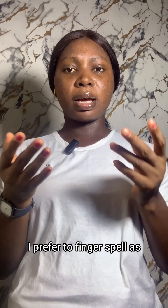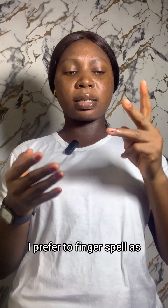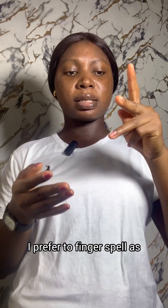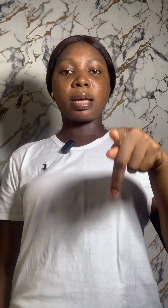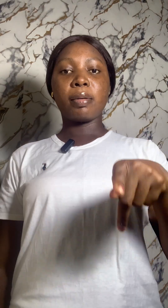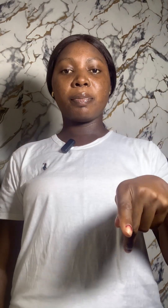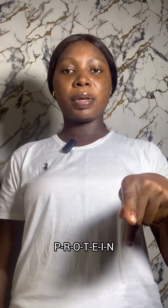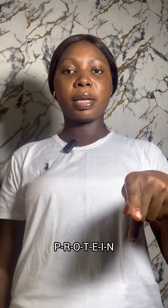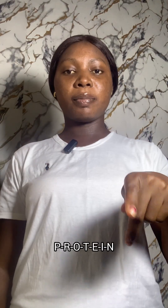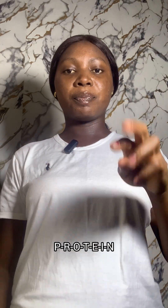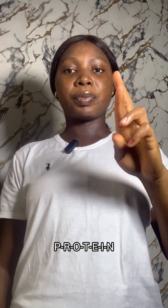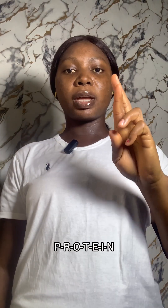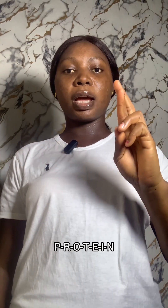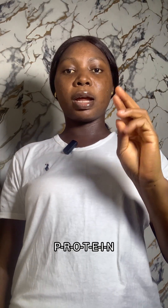as